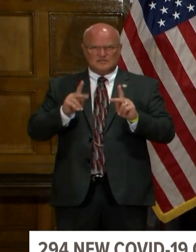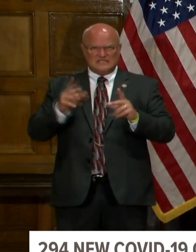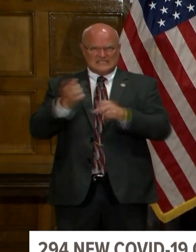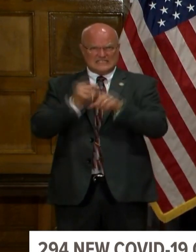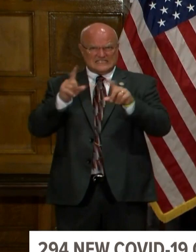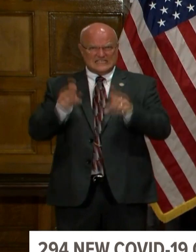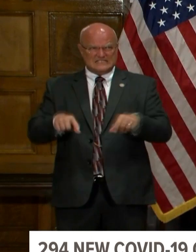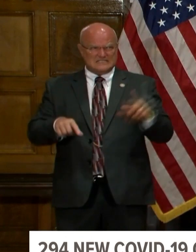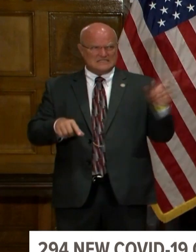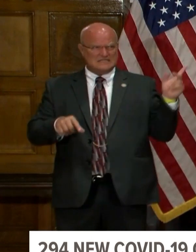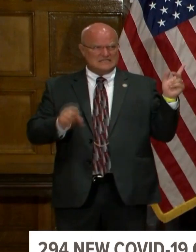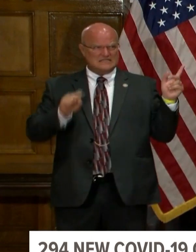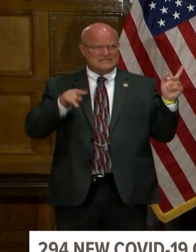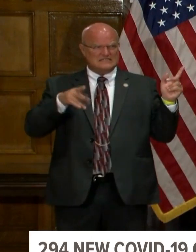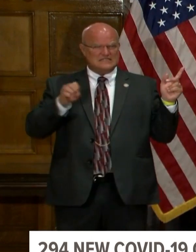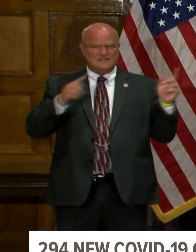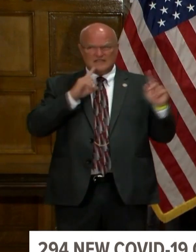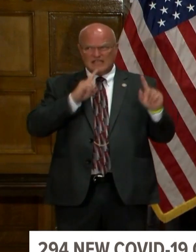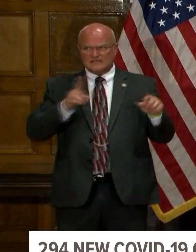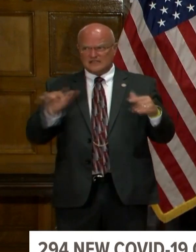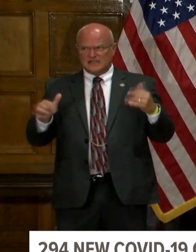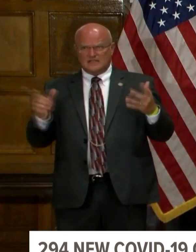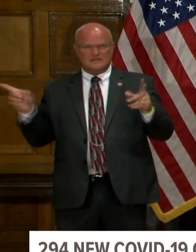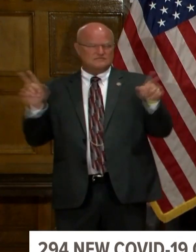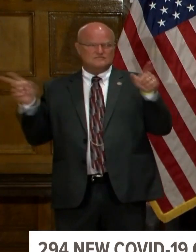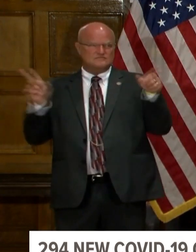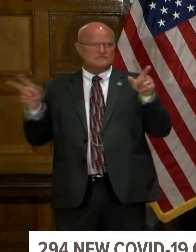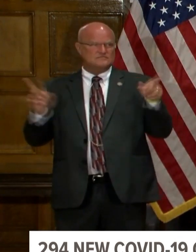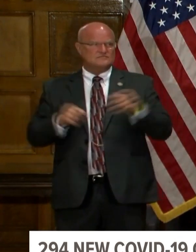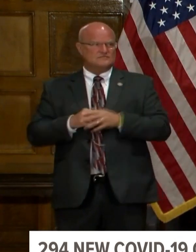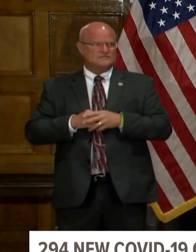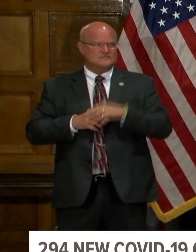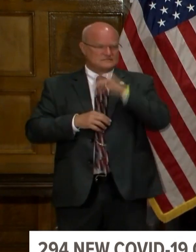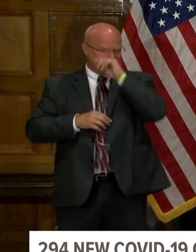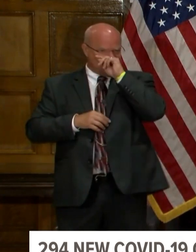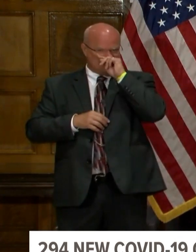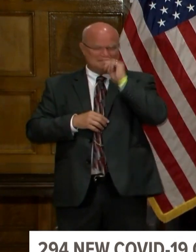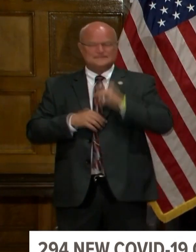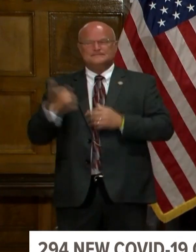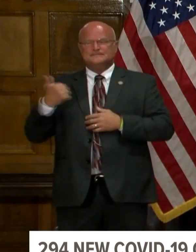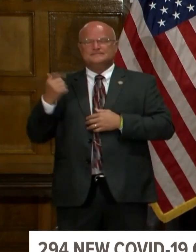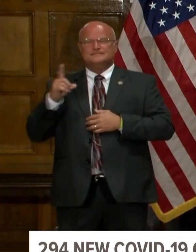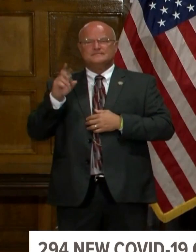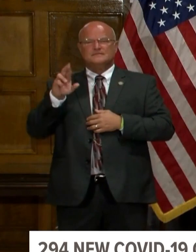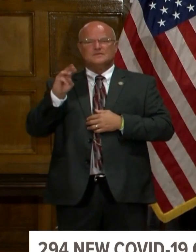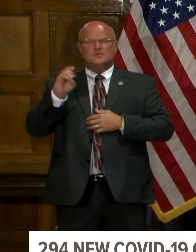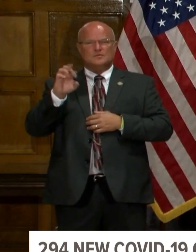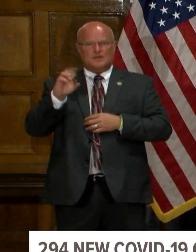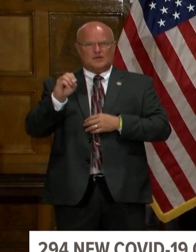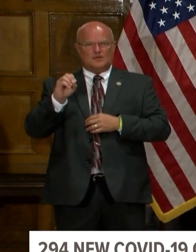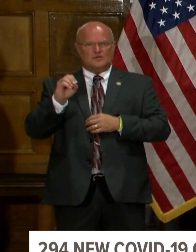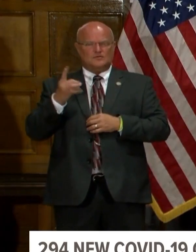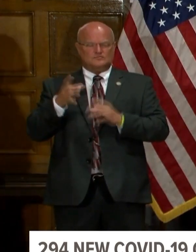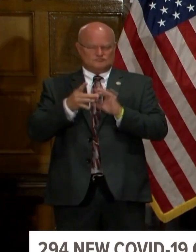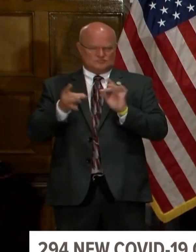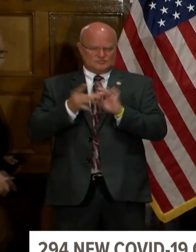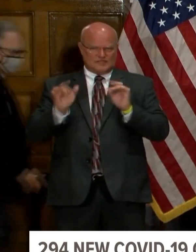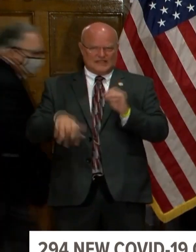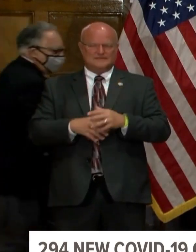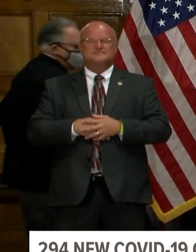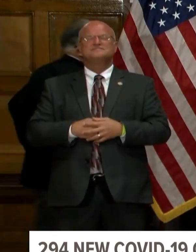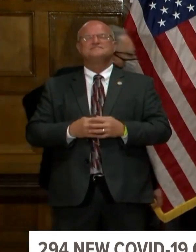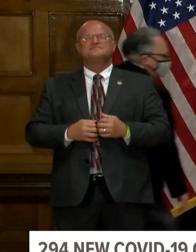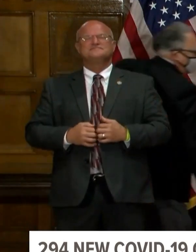to, Stephanie, do you want to come and answer that? Or? Either way. Yeah. Dr. Romero, why don't you tackle